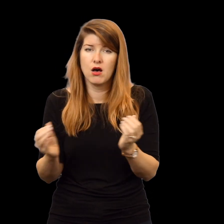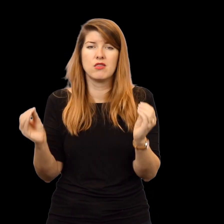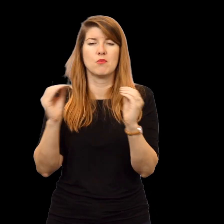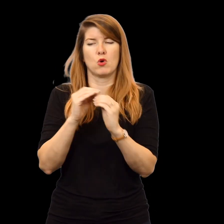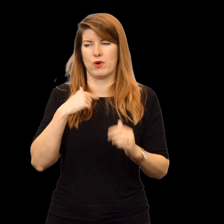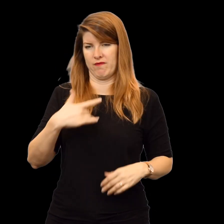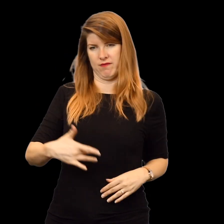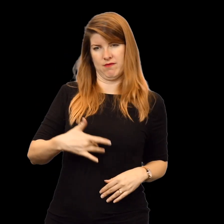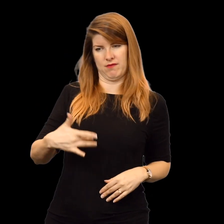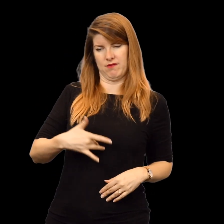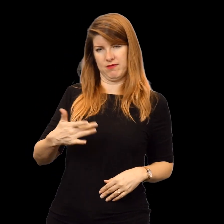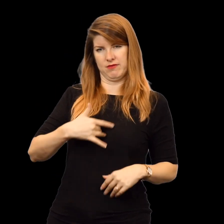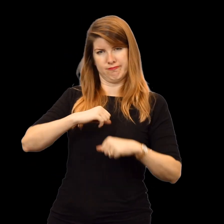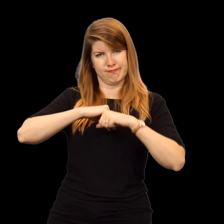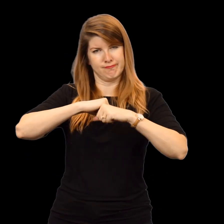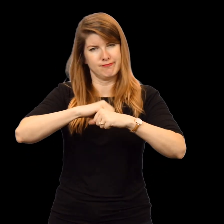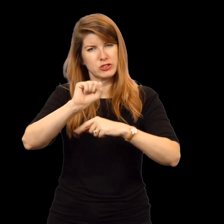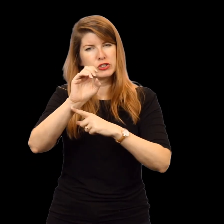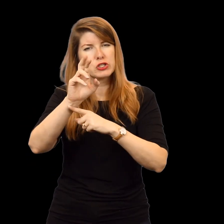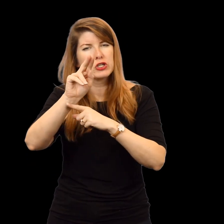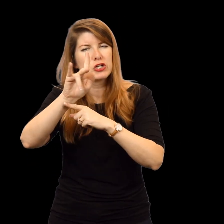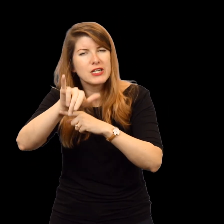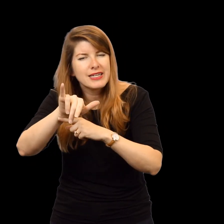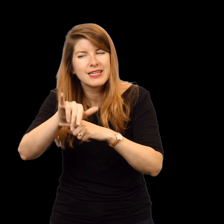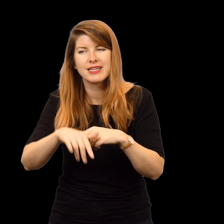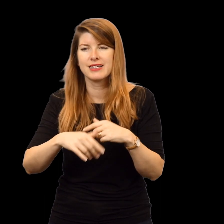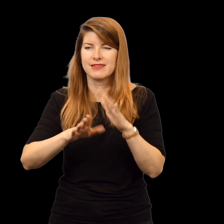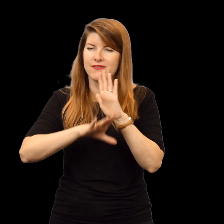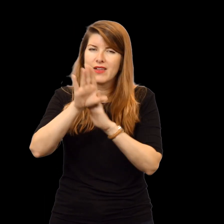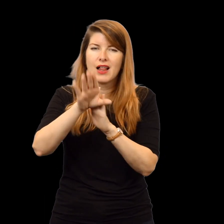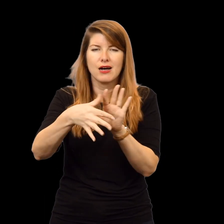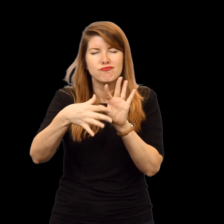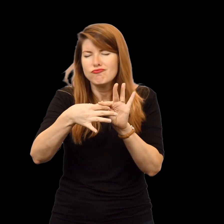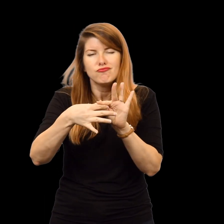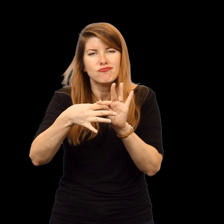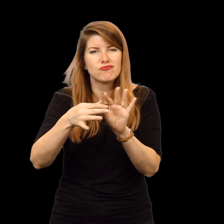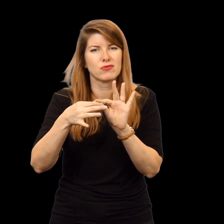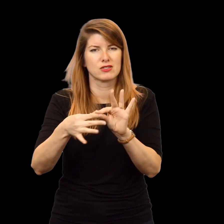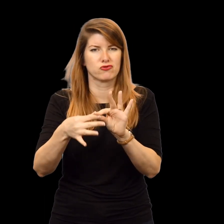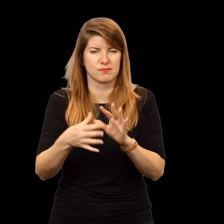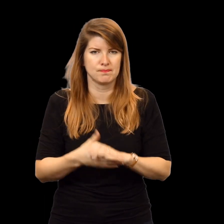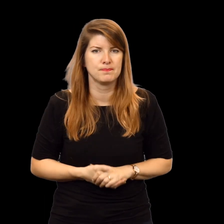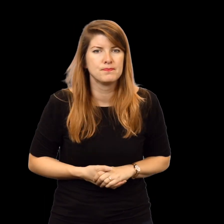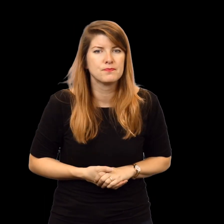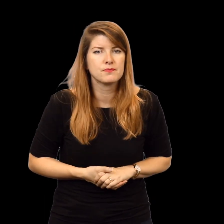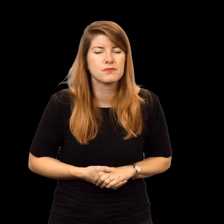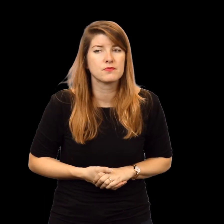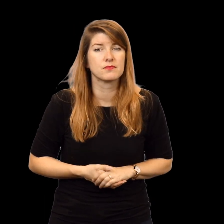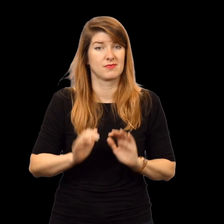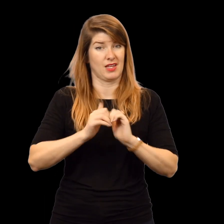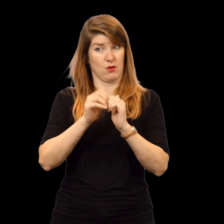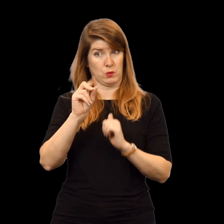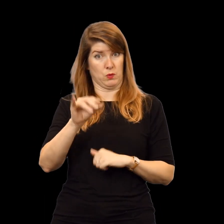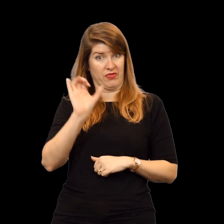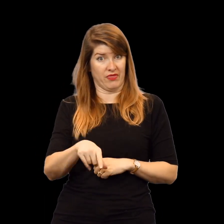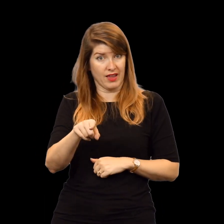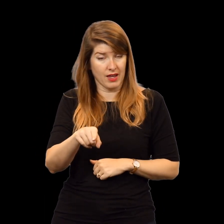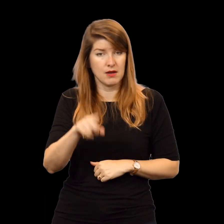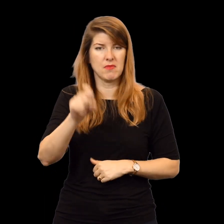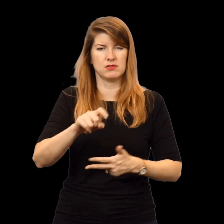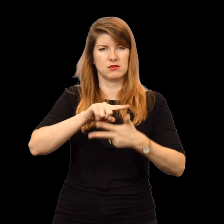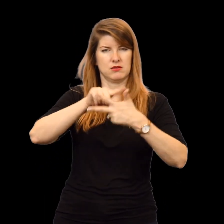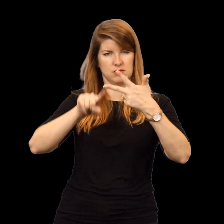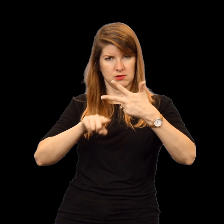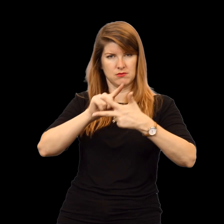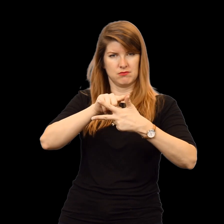build a sense of security with the other and build a more secure relationship. In order to do that, we have to